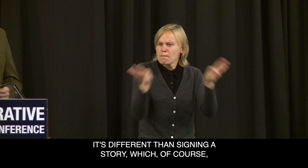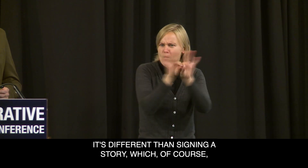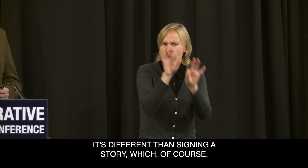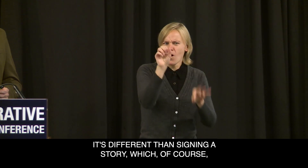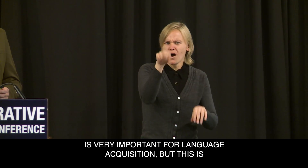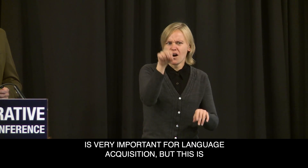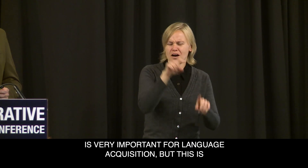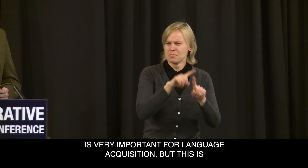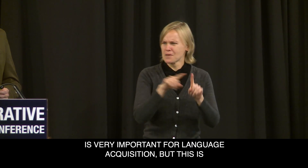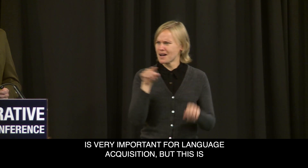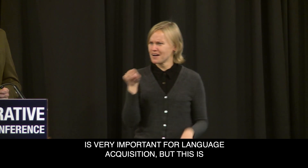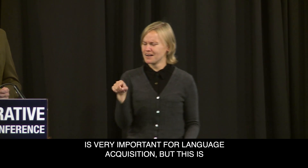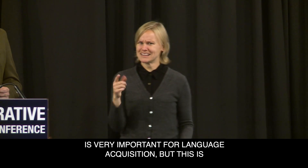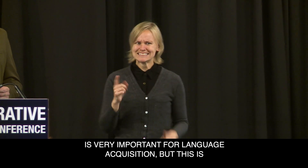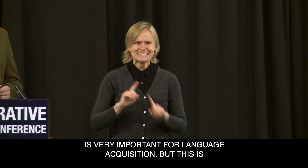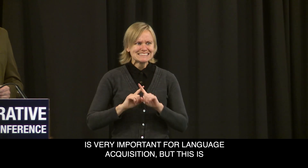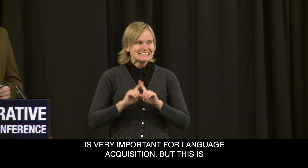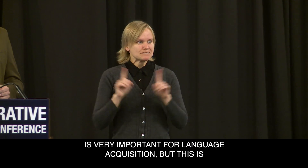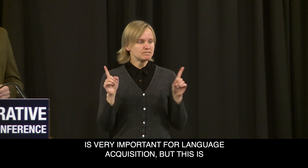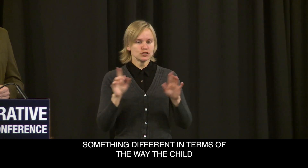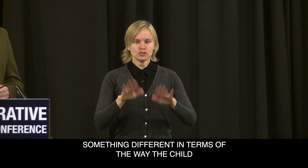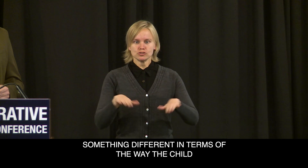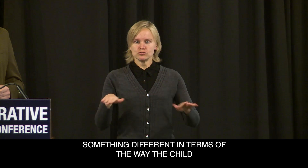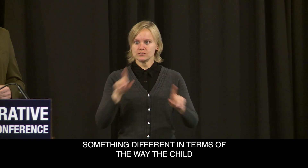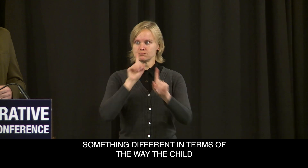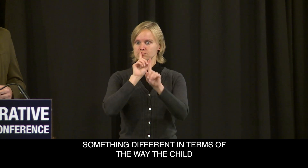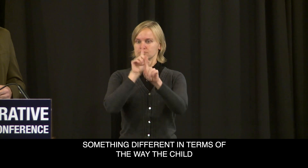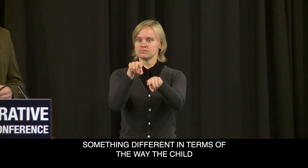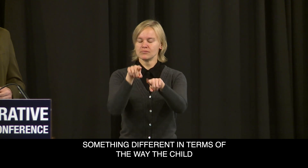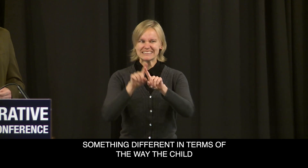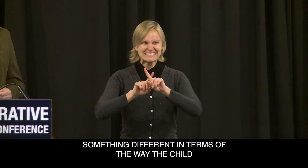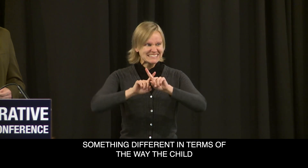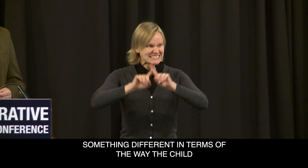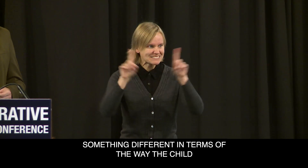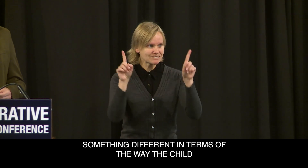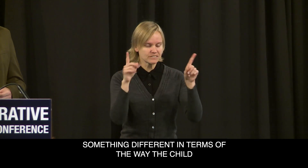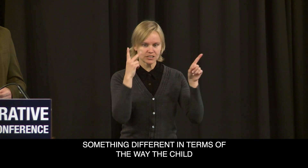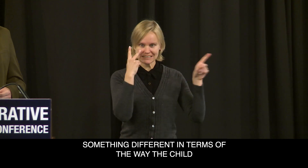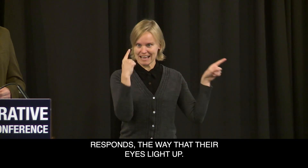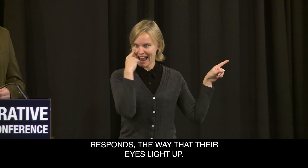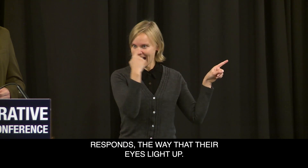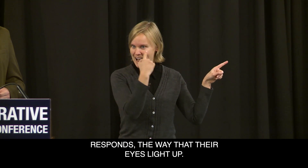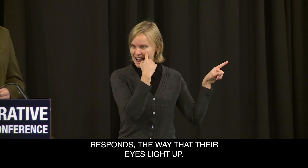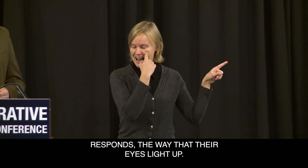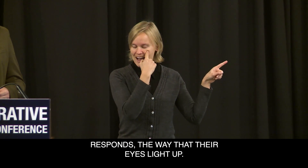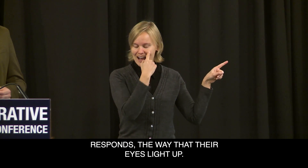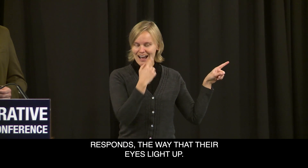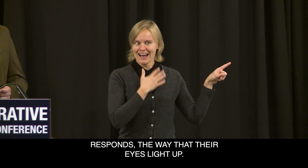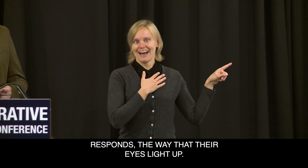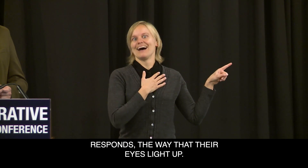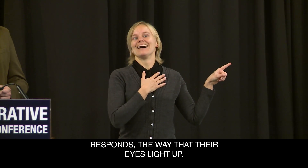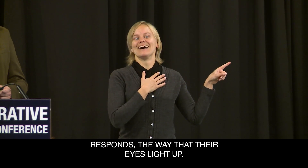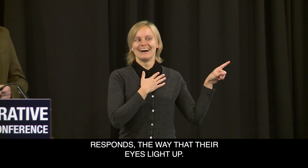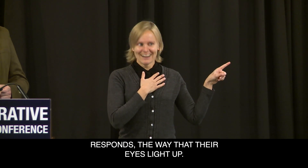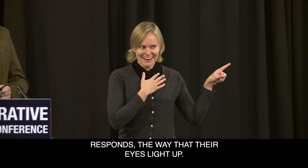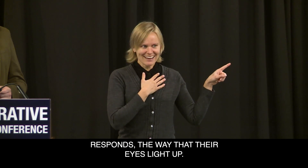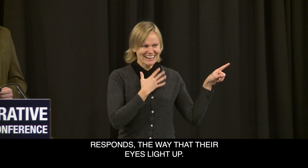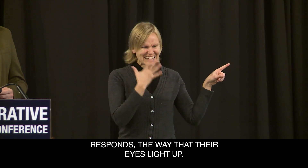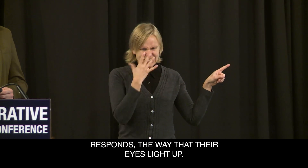which of course is very important for language acquisition, but this is something different in terms of the way the child responds, the way that their